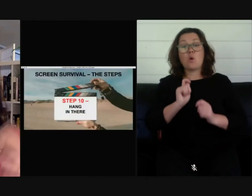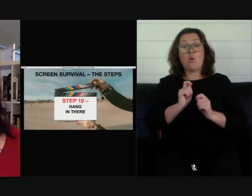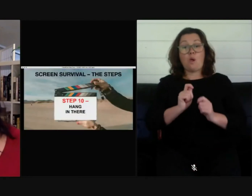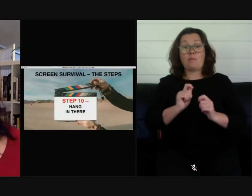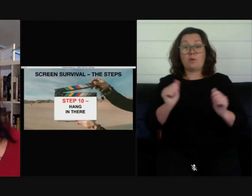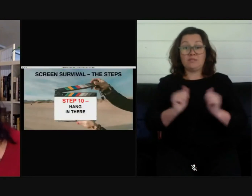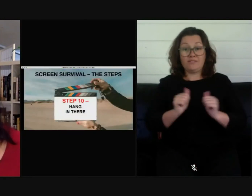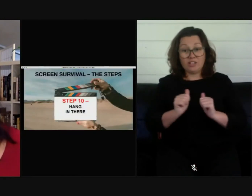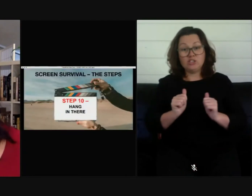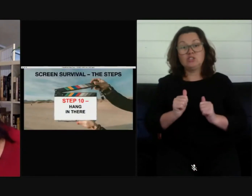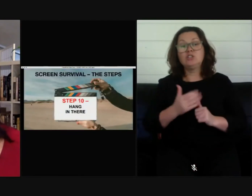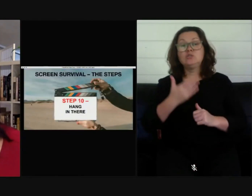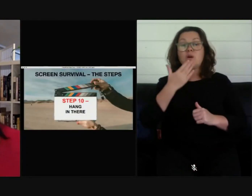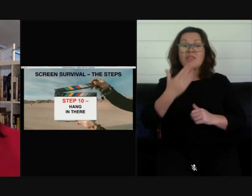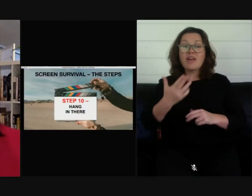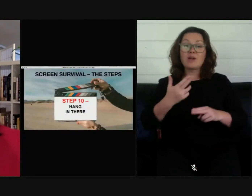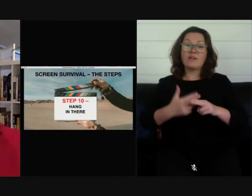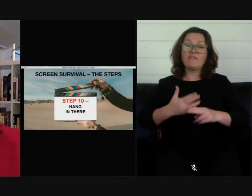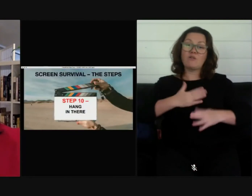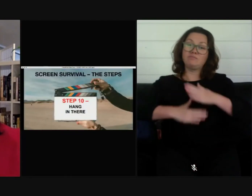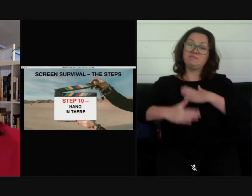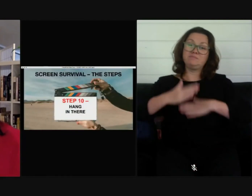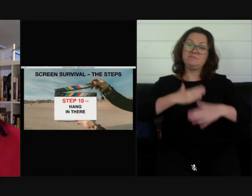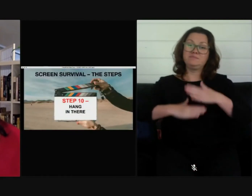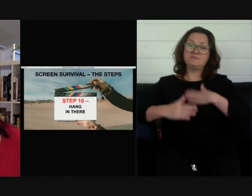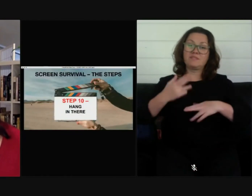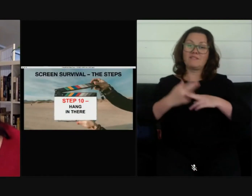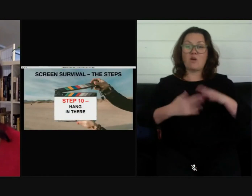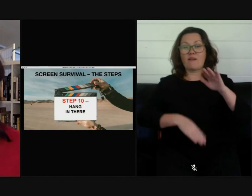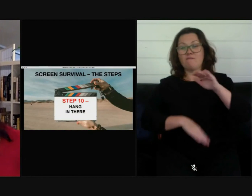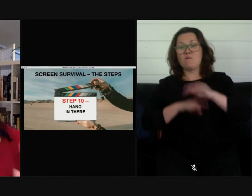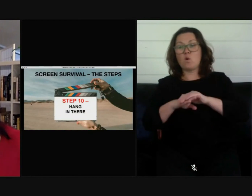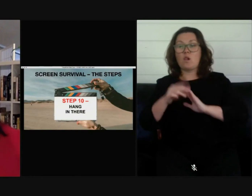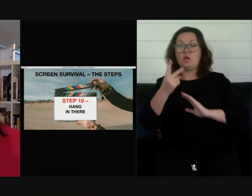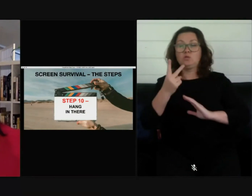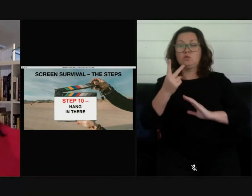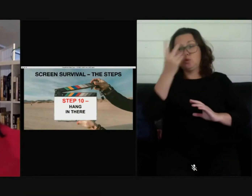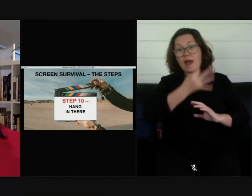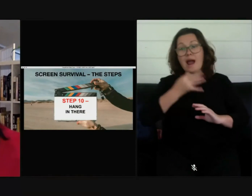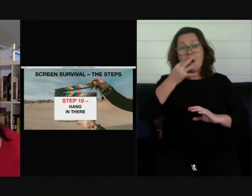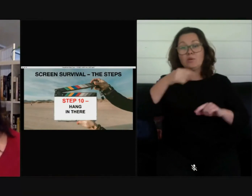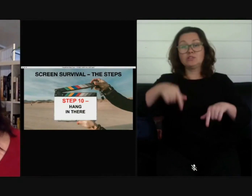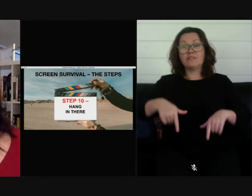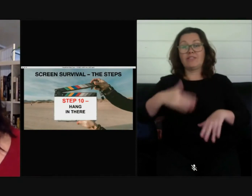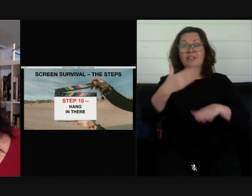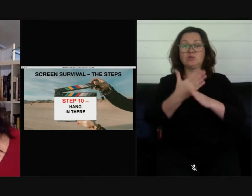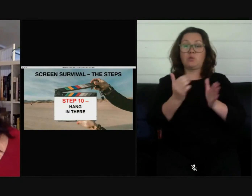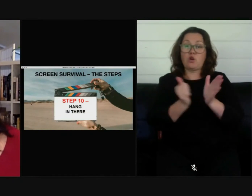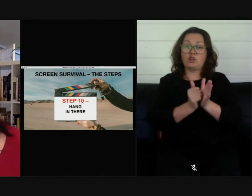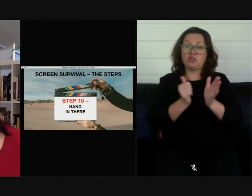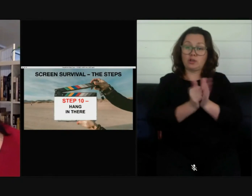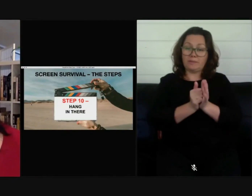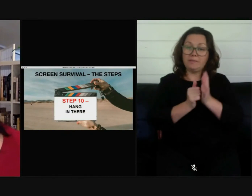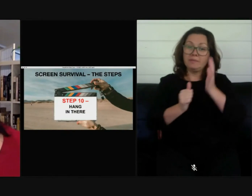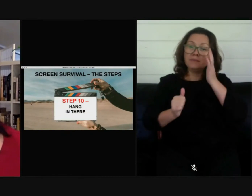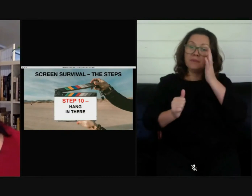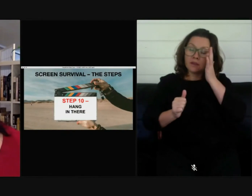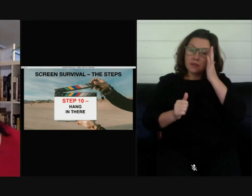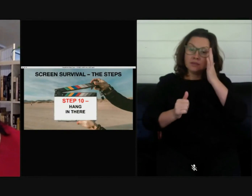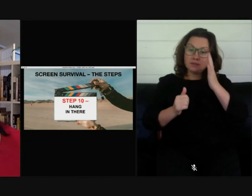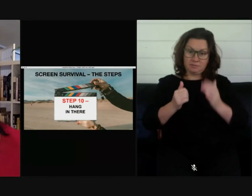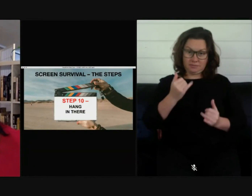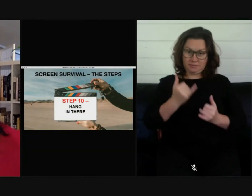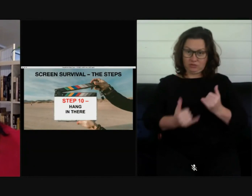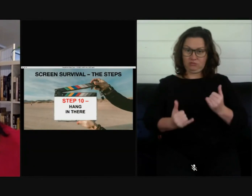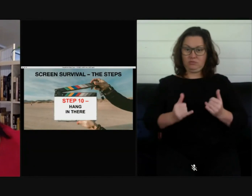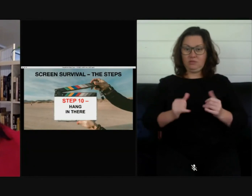the entire 2 hours of this workshop / webinar. It's been really fantastic. Step number 10